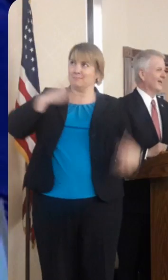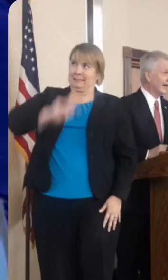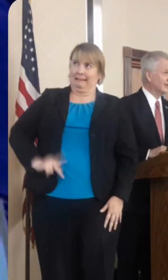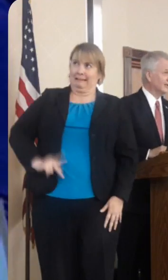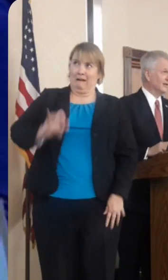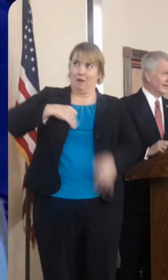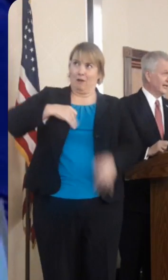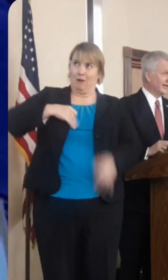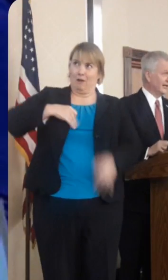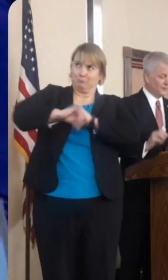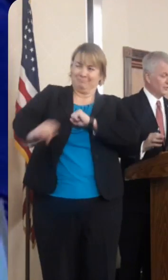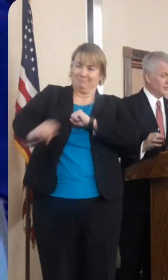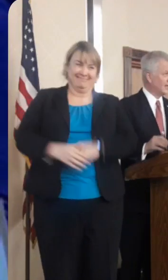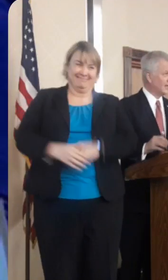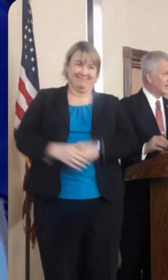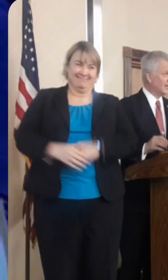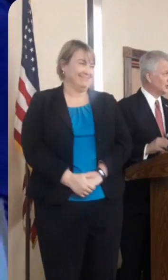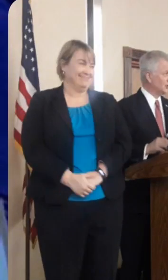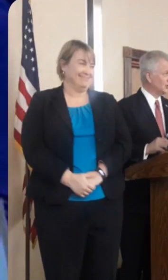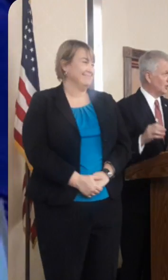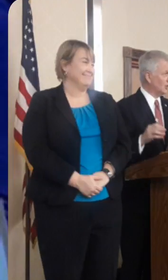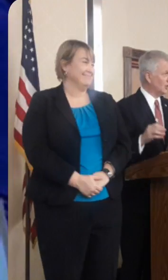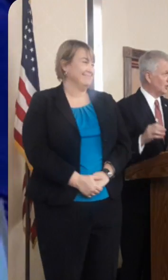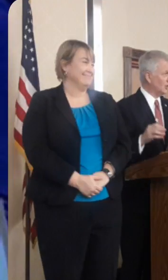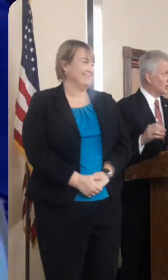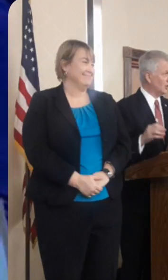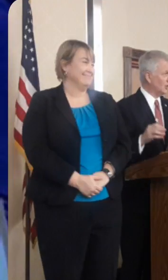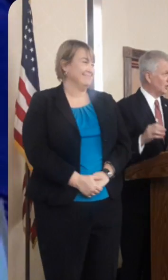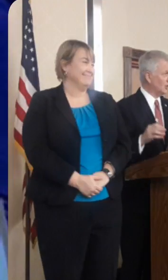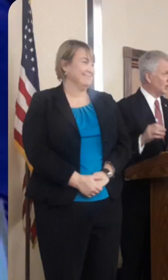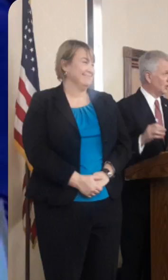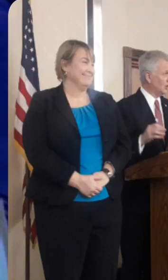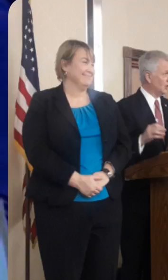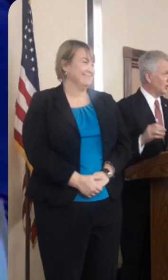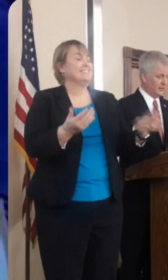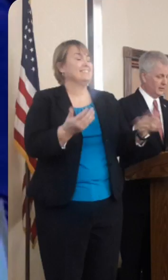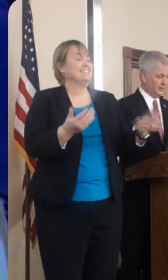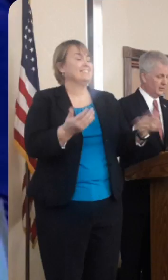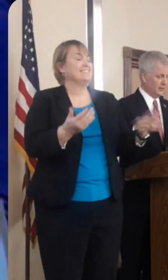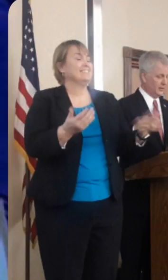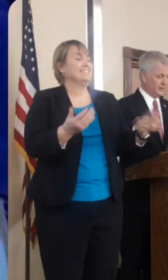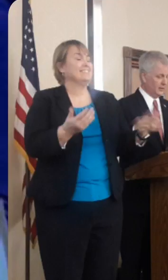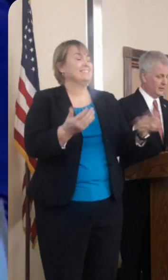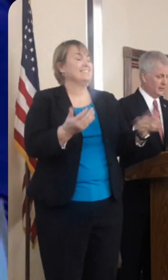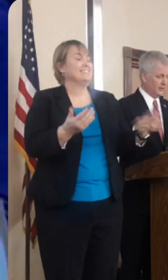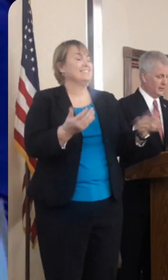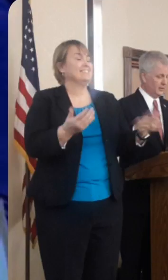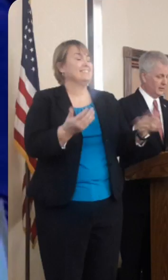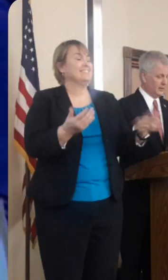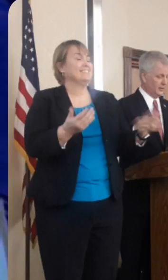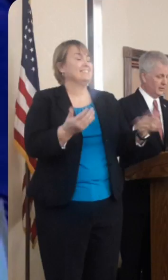Okay. Any further discussion on this rule change as proposed?